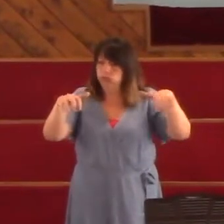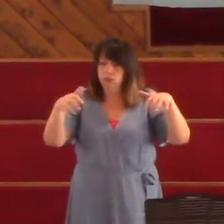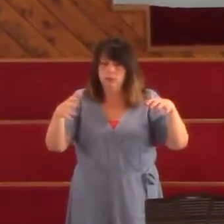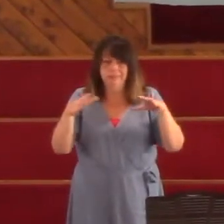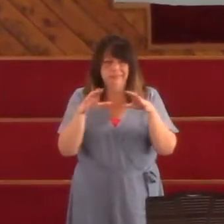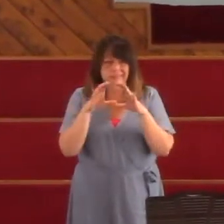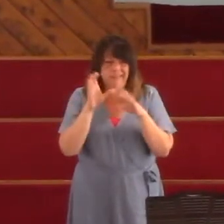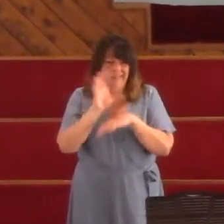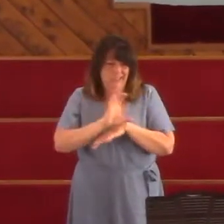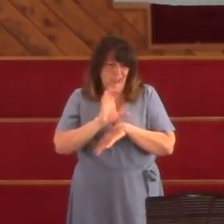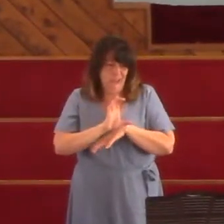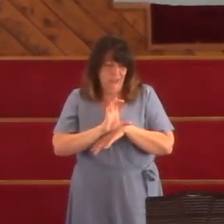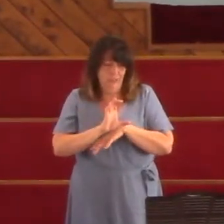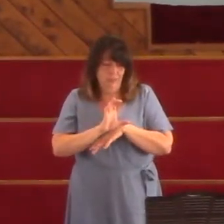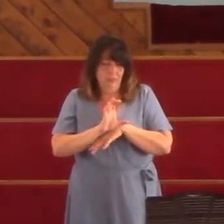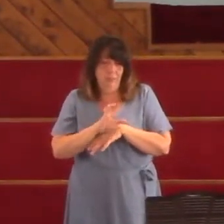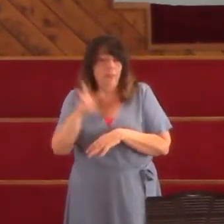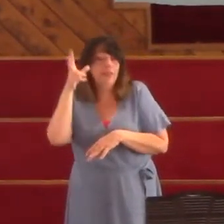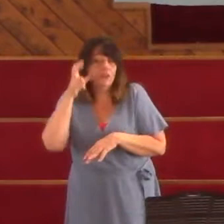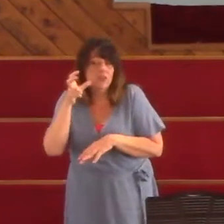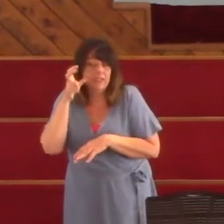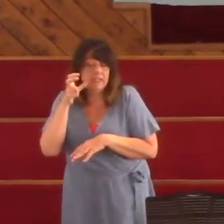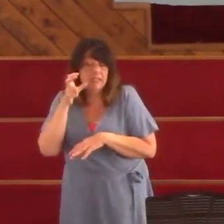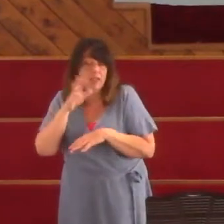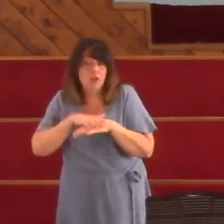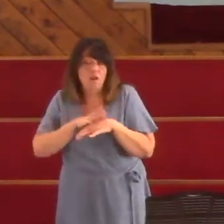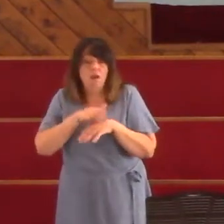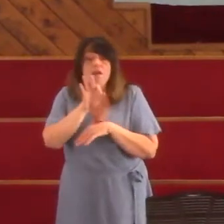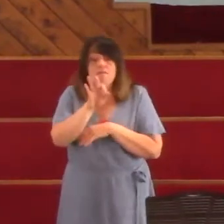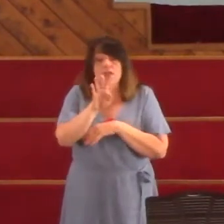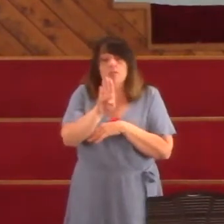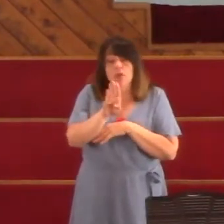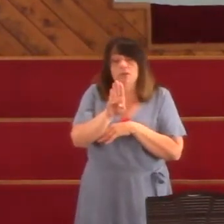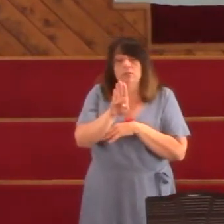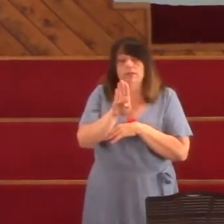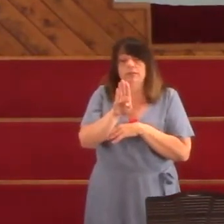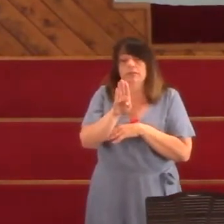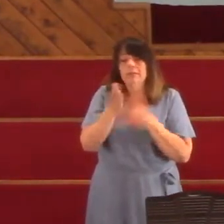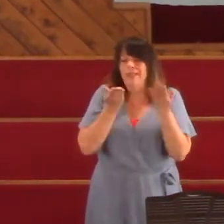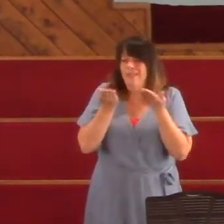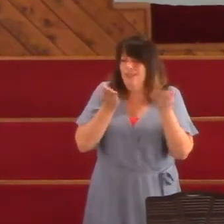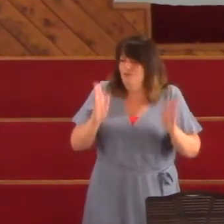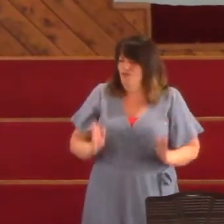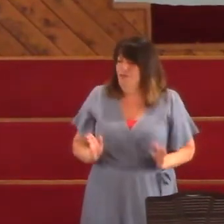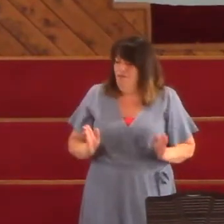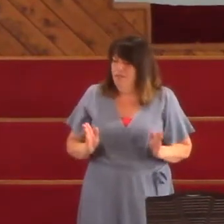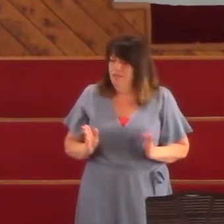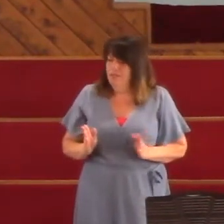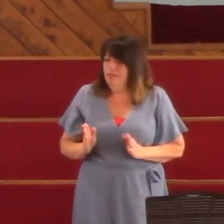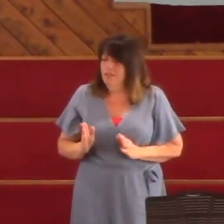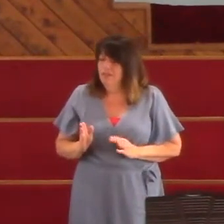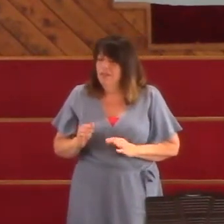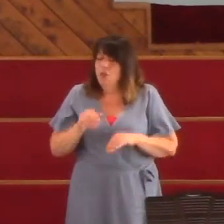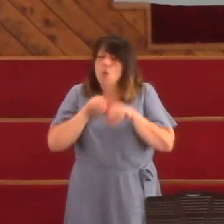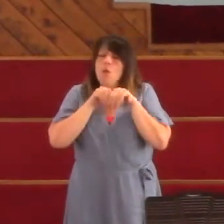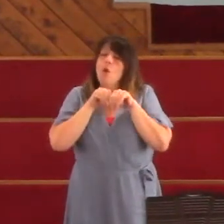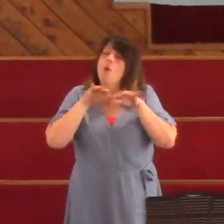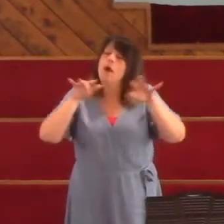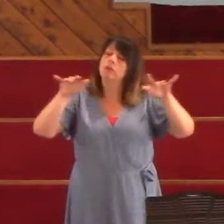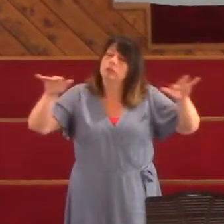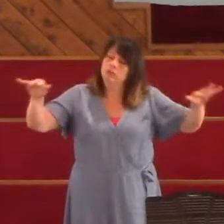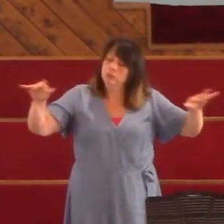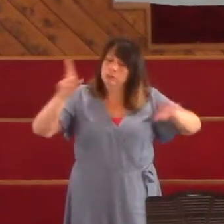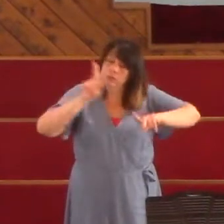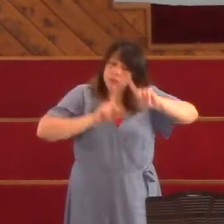upon Facebook. And I began to think this morning that this service, no doubt, will go out to